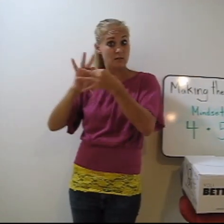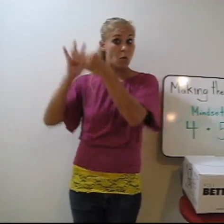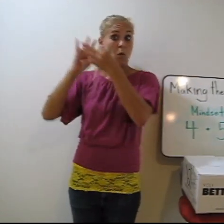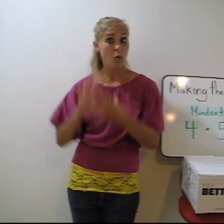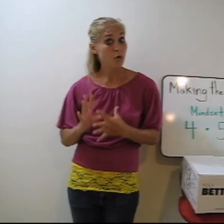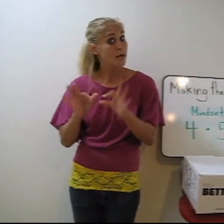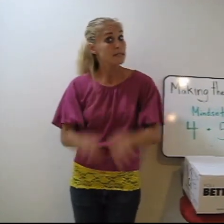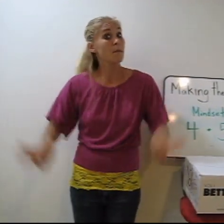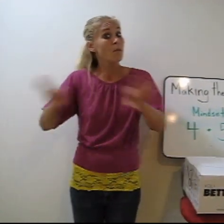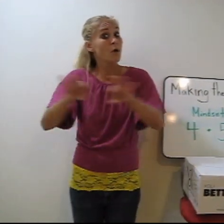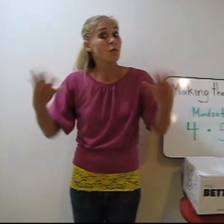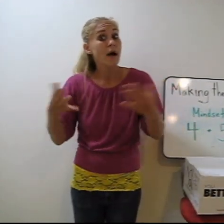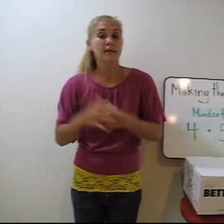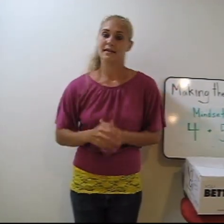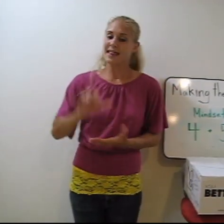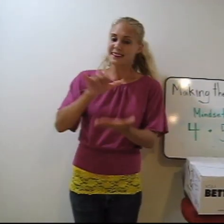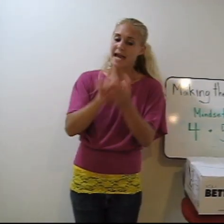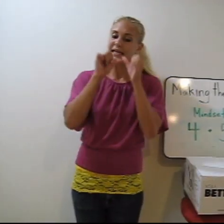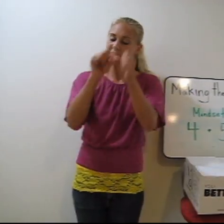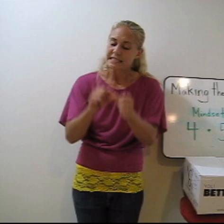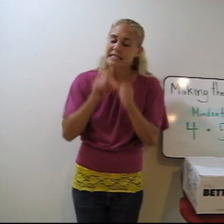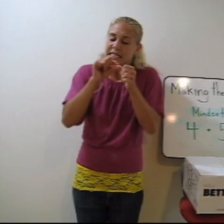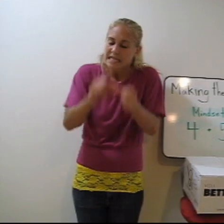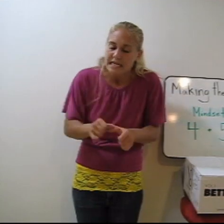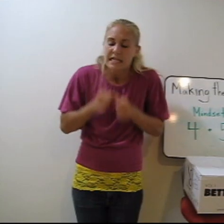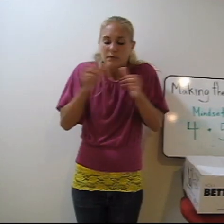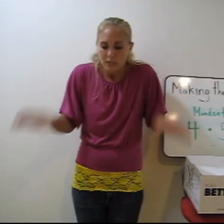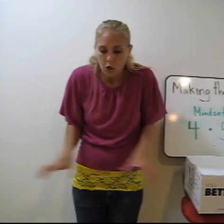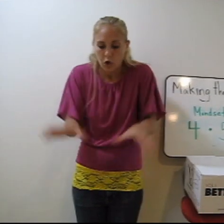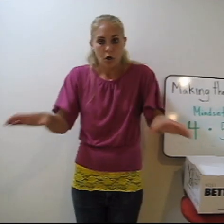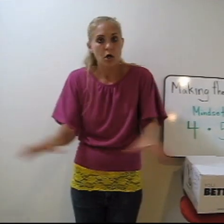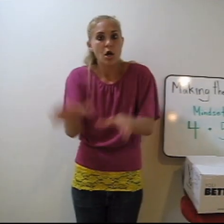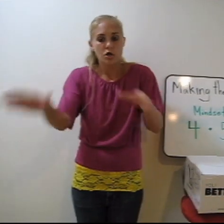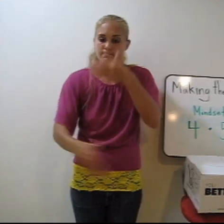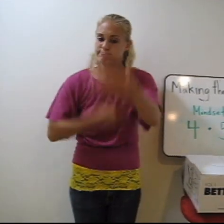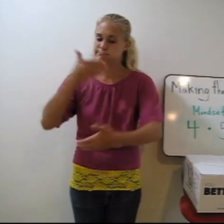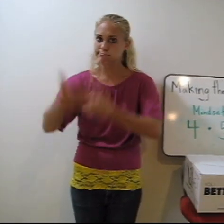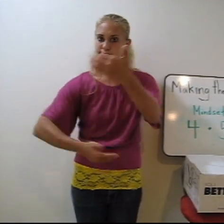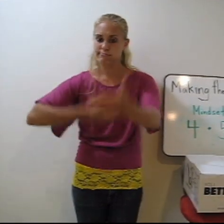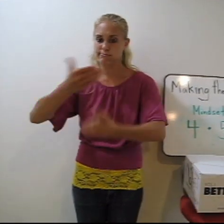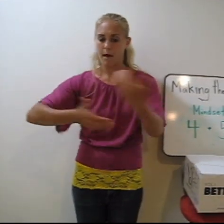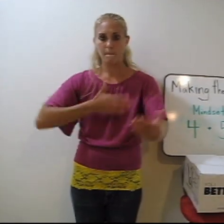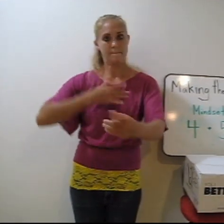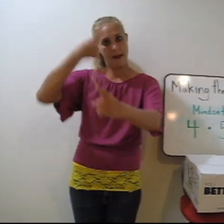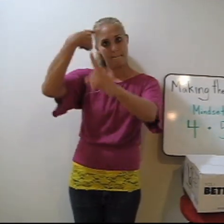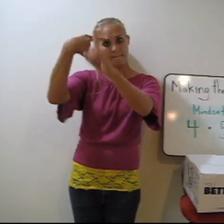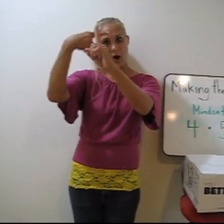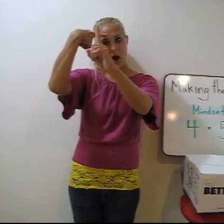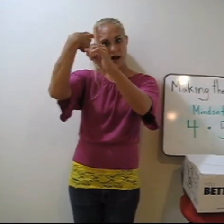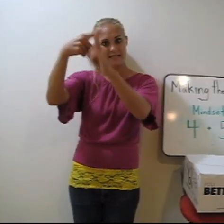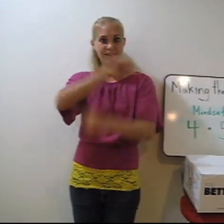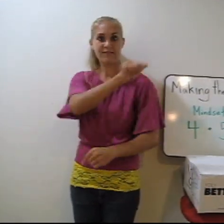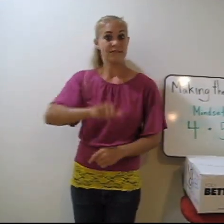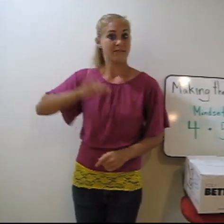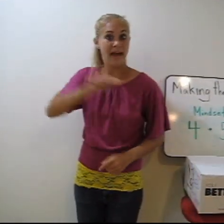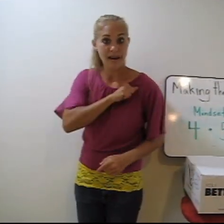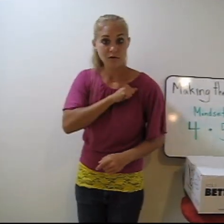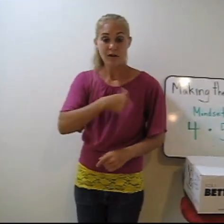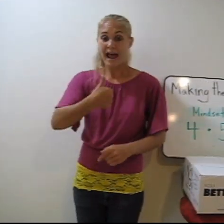the nurturing, continual cultivating, and never-ending fortifying of your positive attitude. I hope you get this key